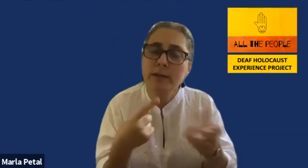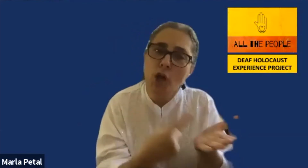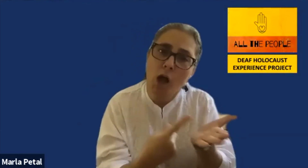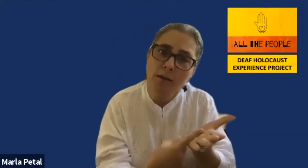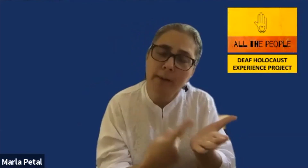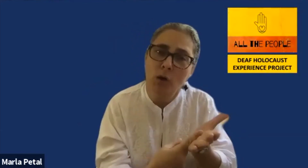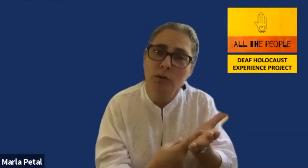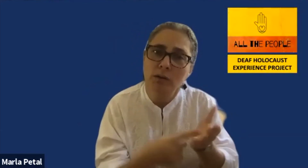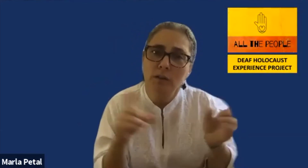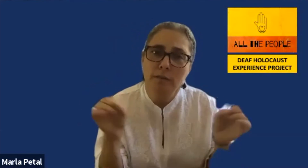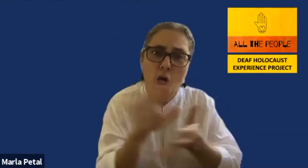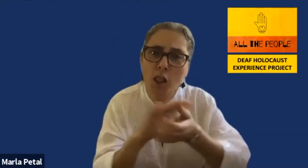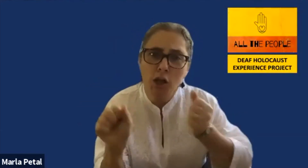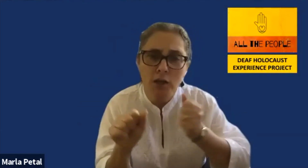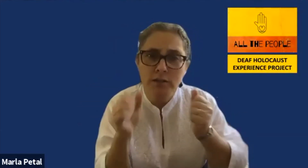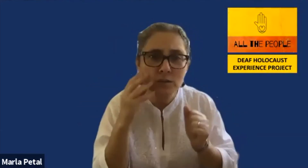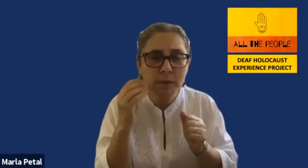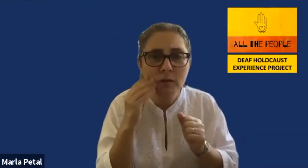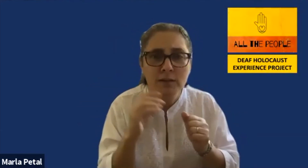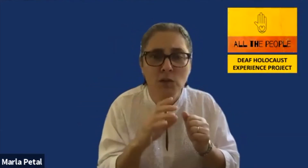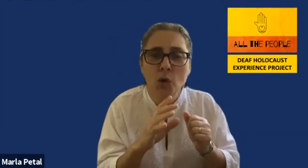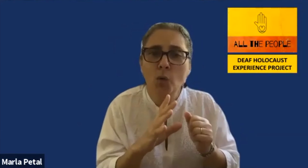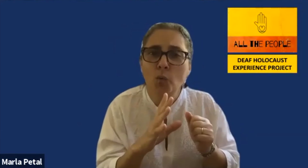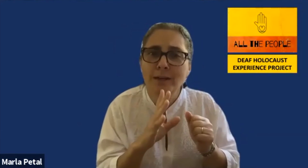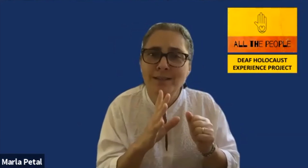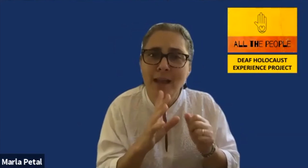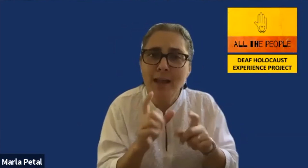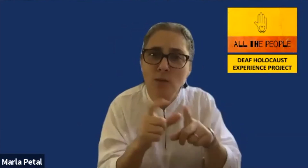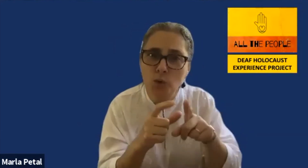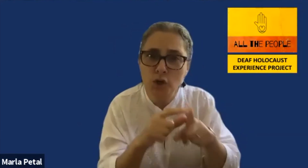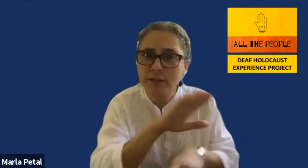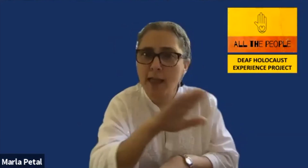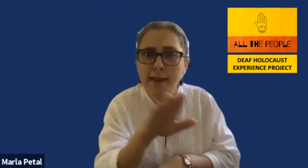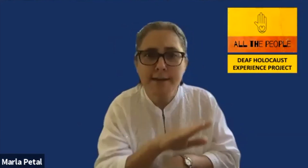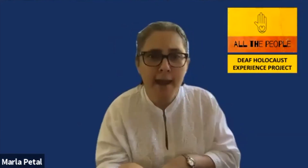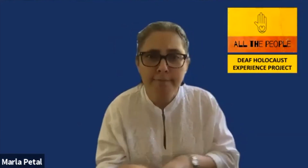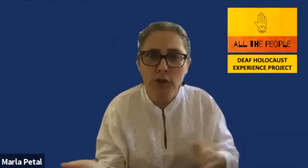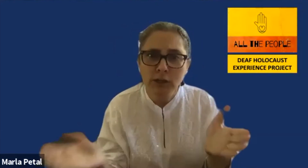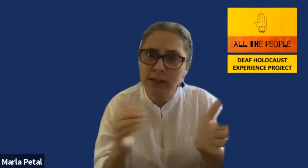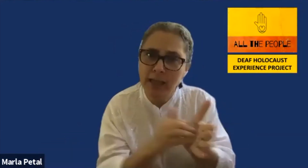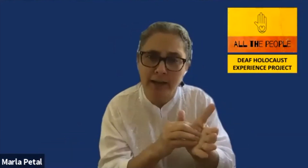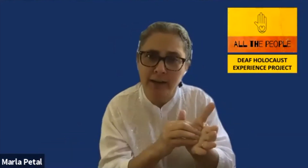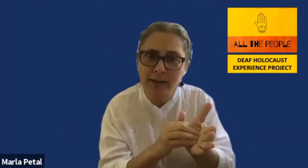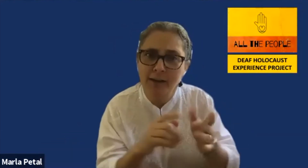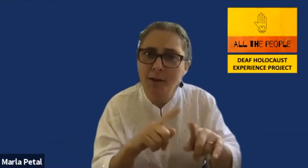talk about the Holocaust experience, we say the words never again,